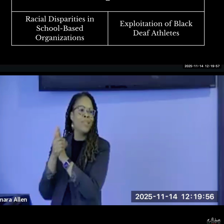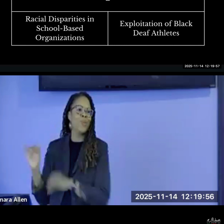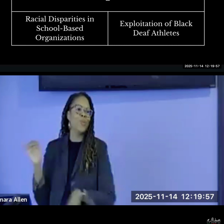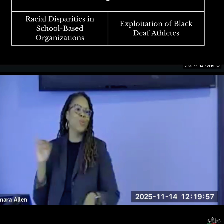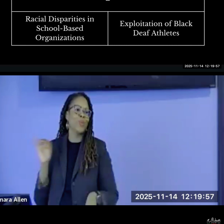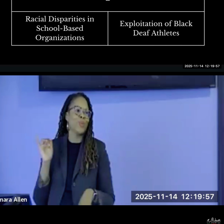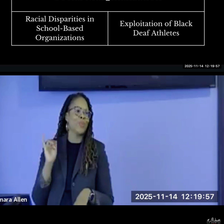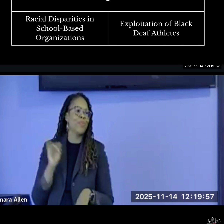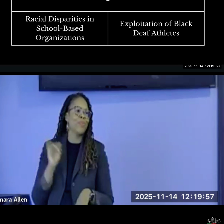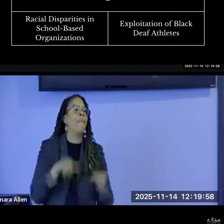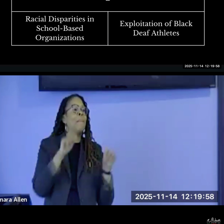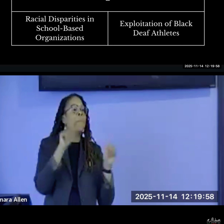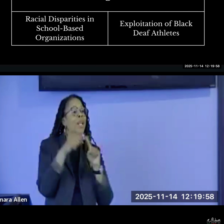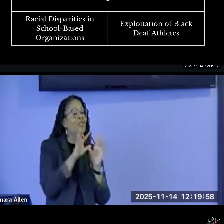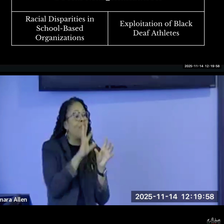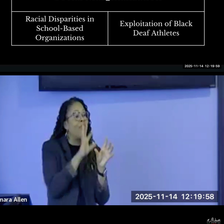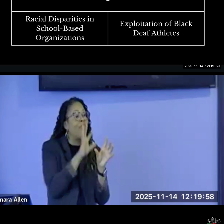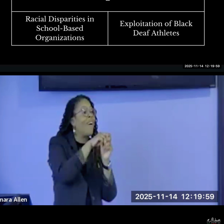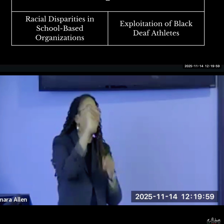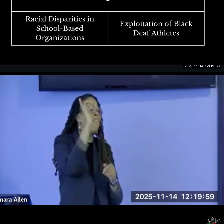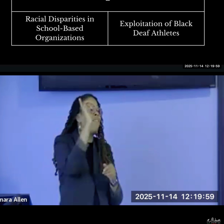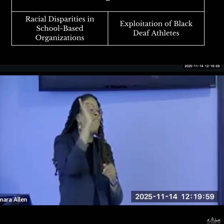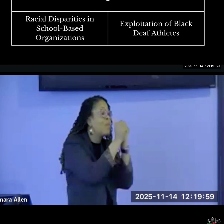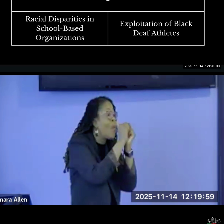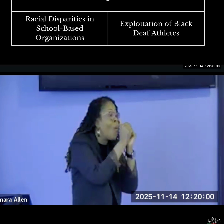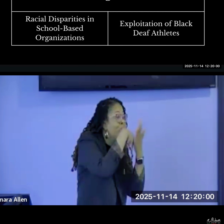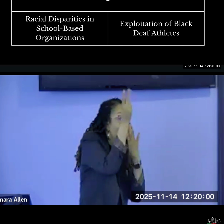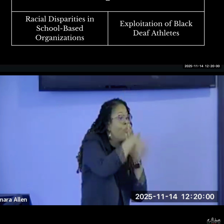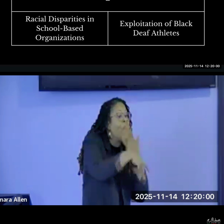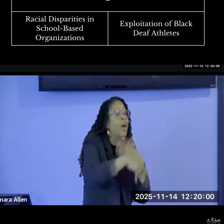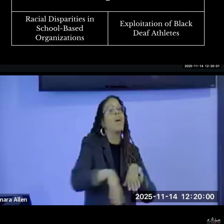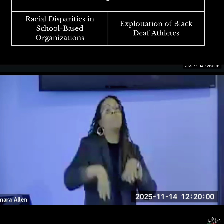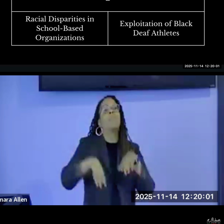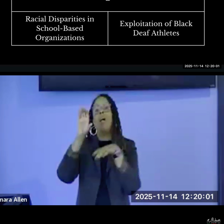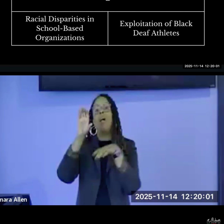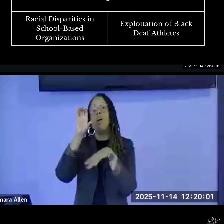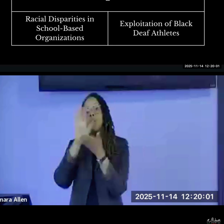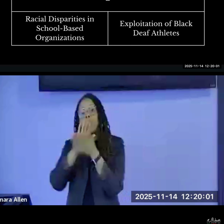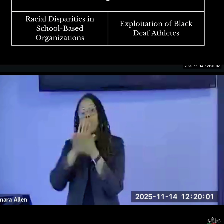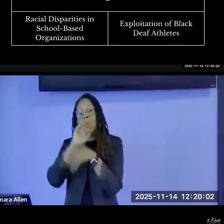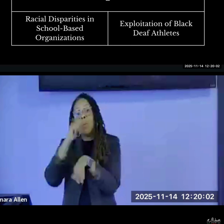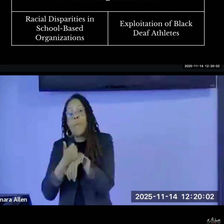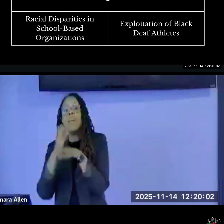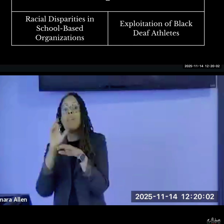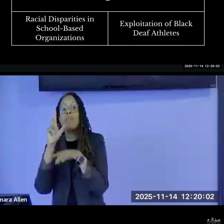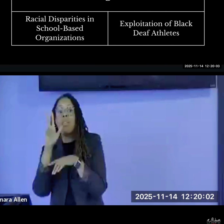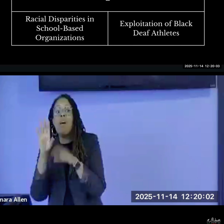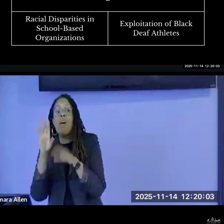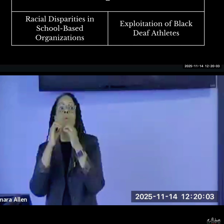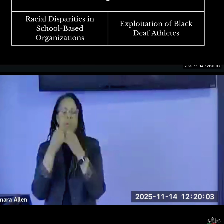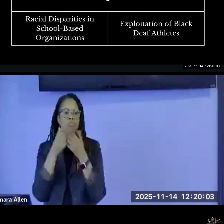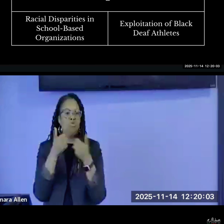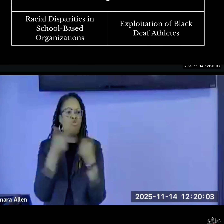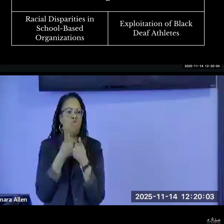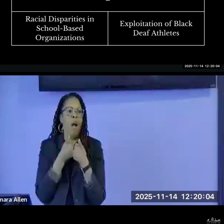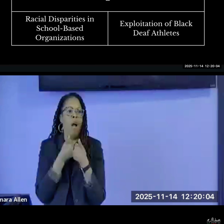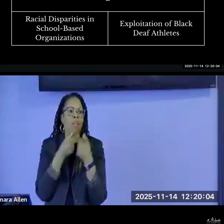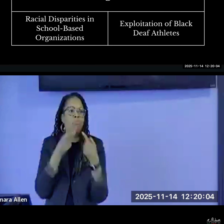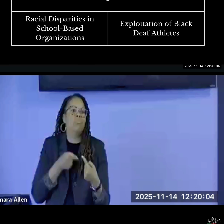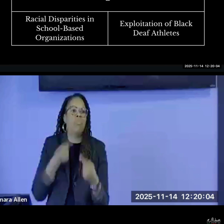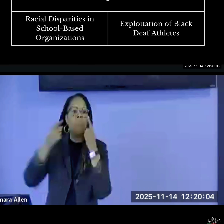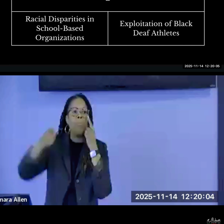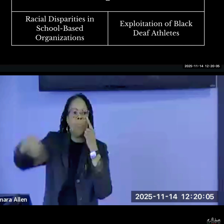is that they not only struggled academically because of the perception, but they also struggled to engage in